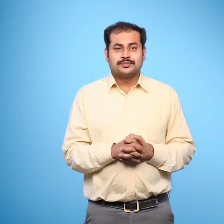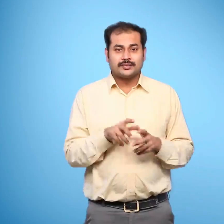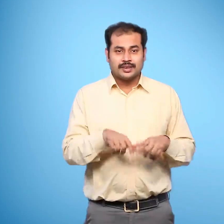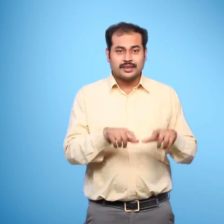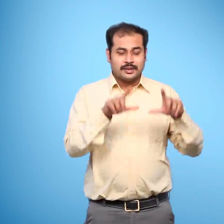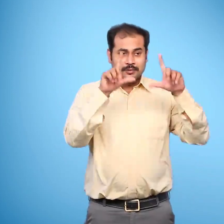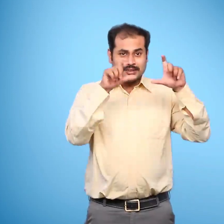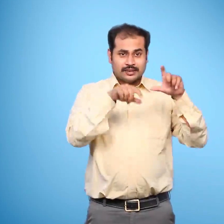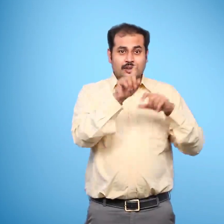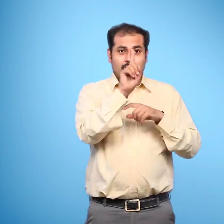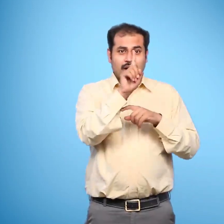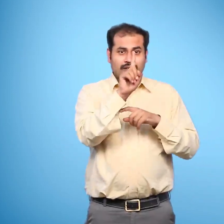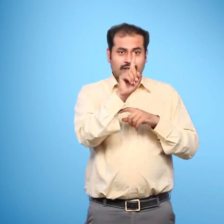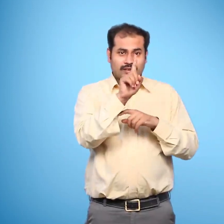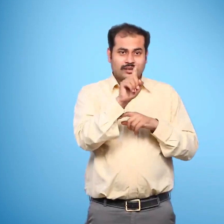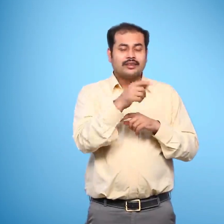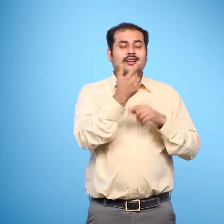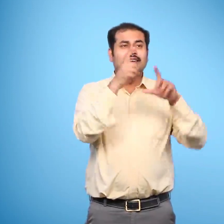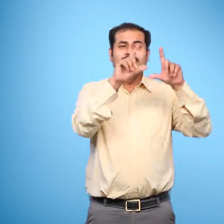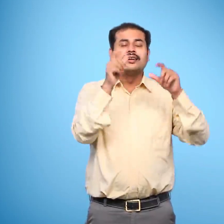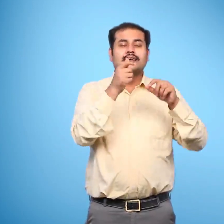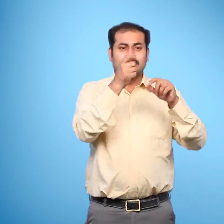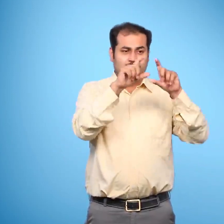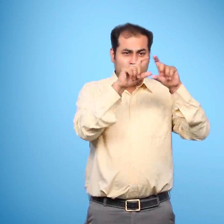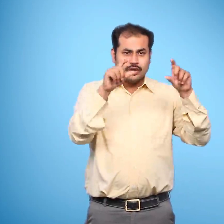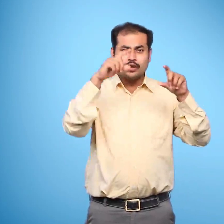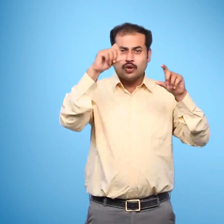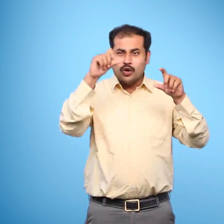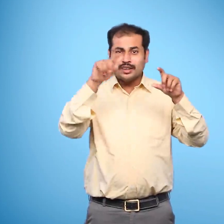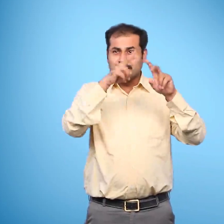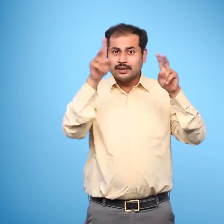How can they use notes and coins given in picture 1